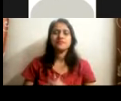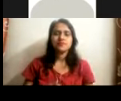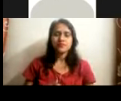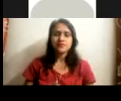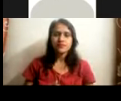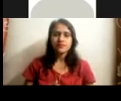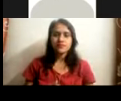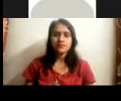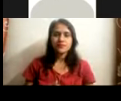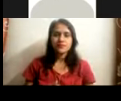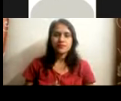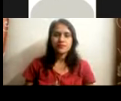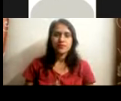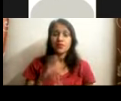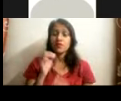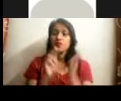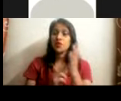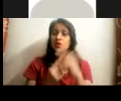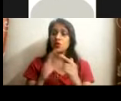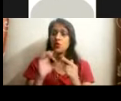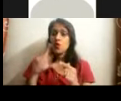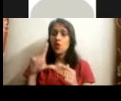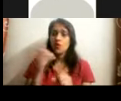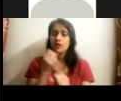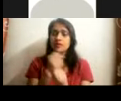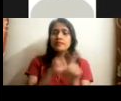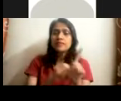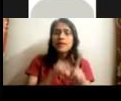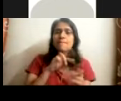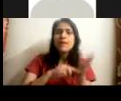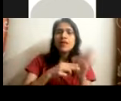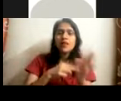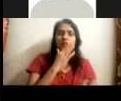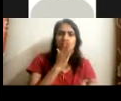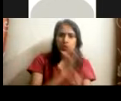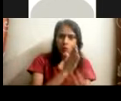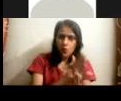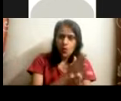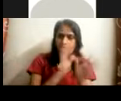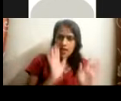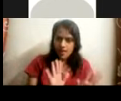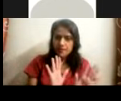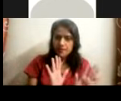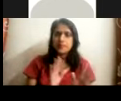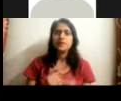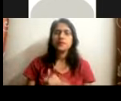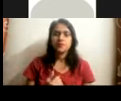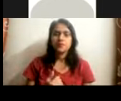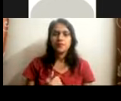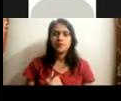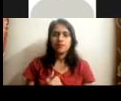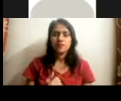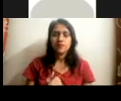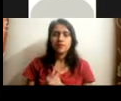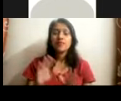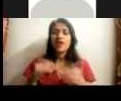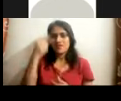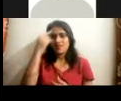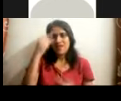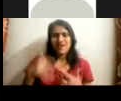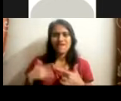So ontology deals with reality and what is there to know. So this is how I keep